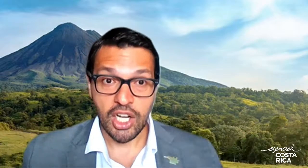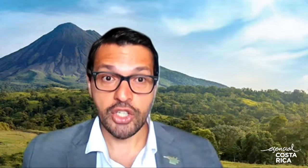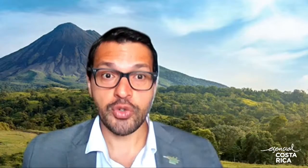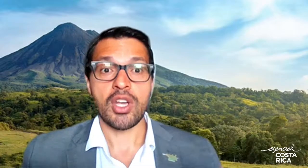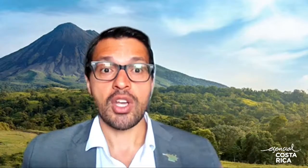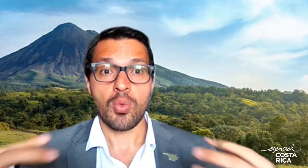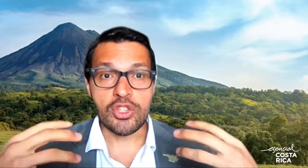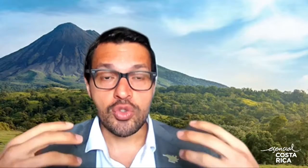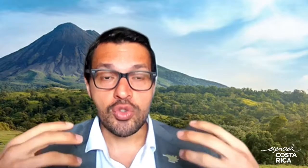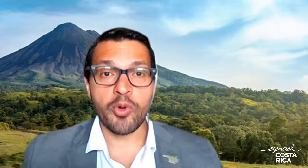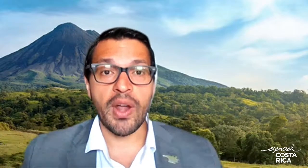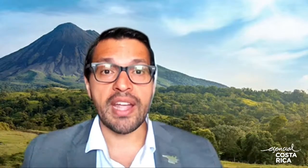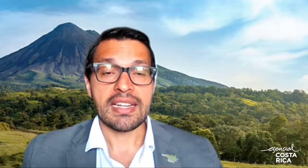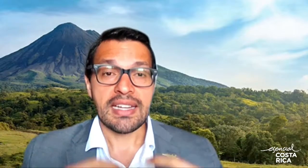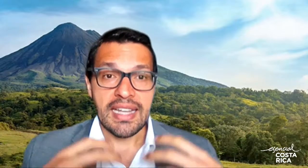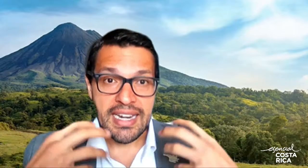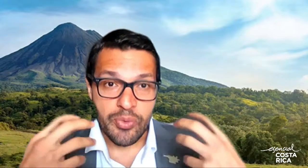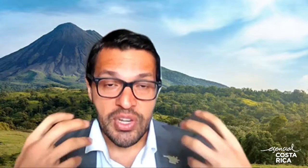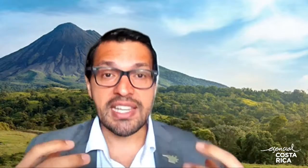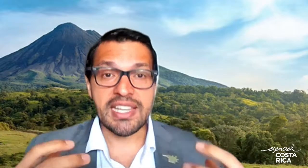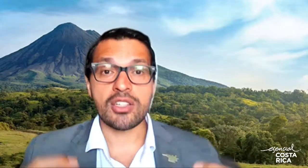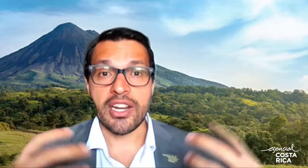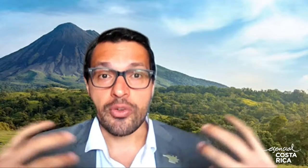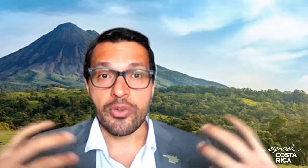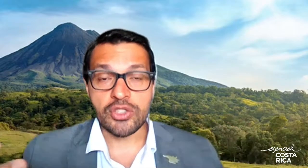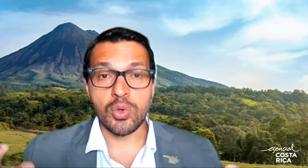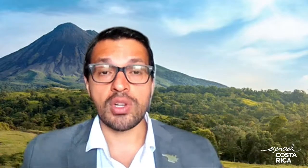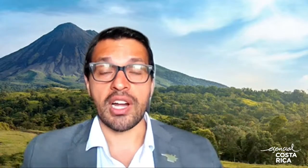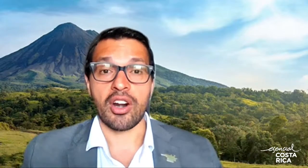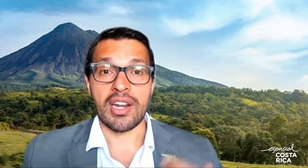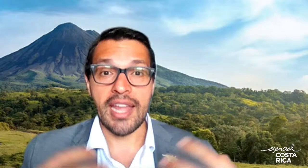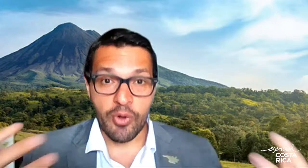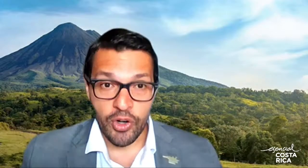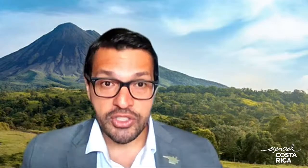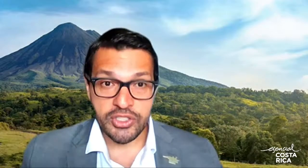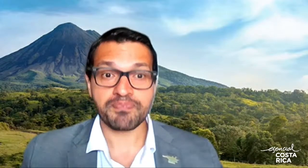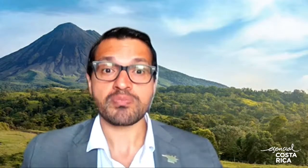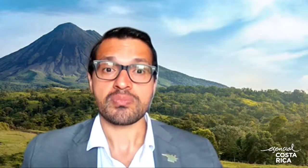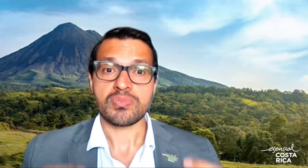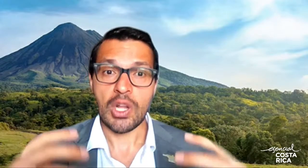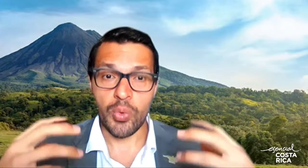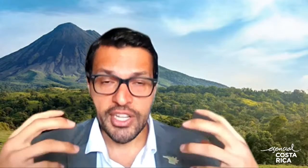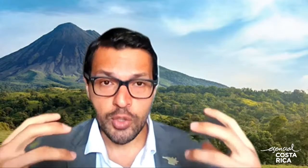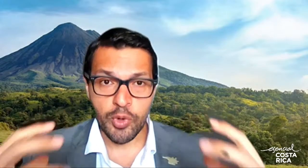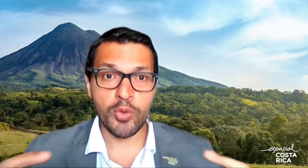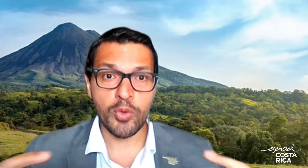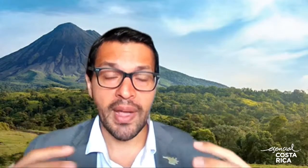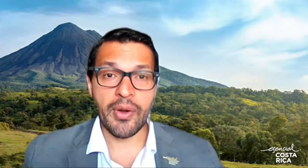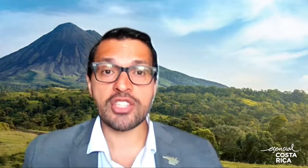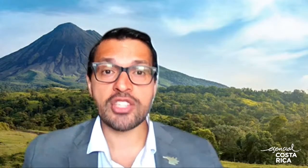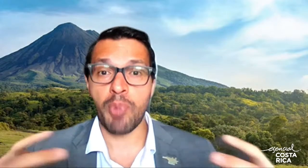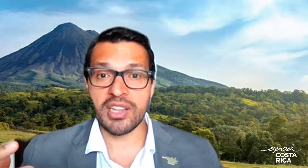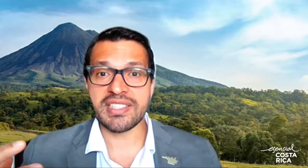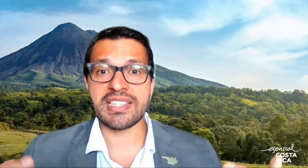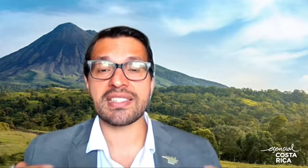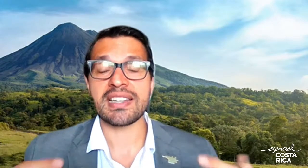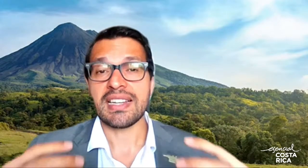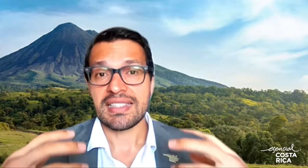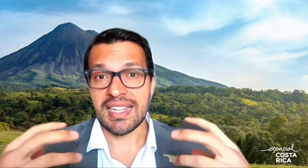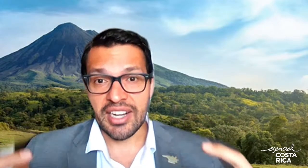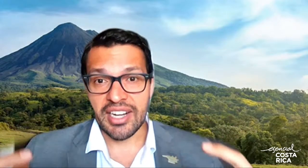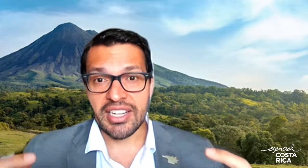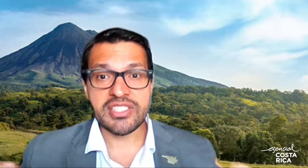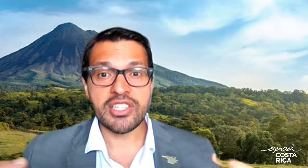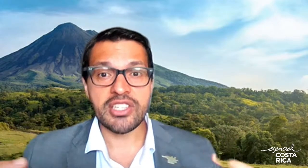everyone in the country. We need to upgrade and reskill and retool our labor force. We need to promote migration